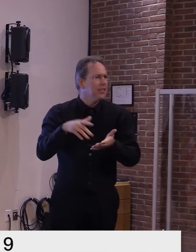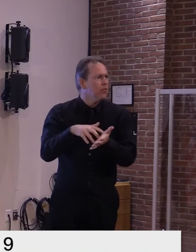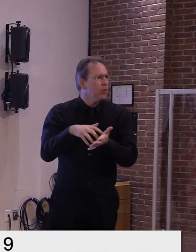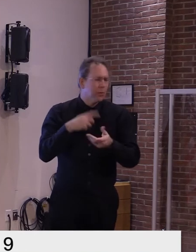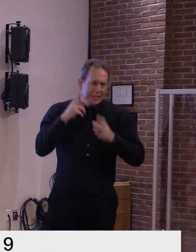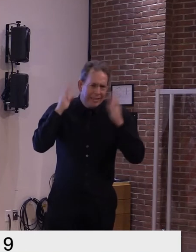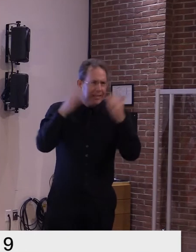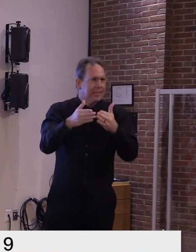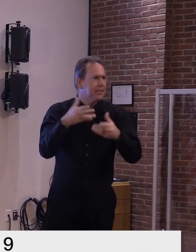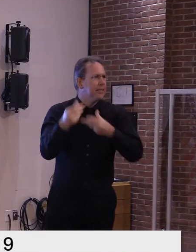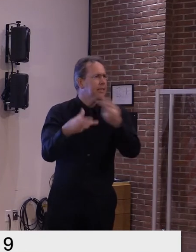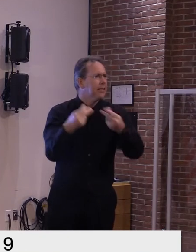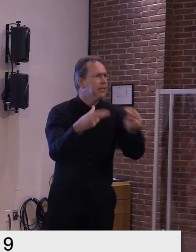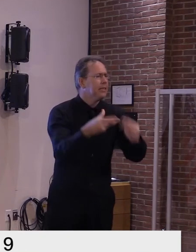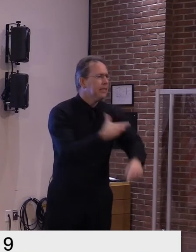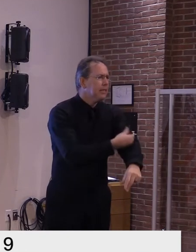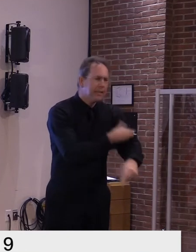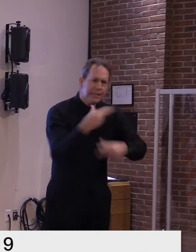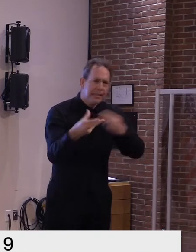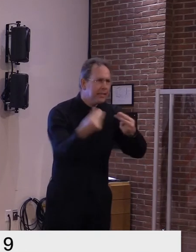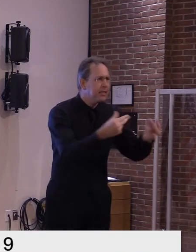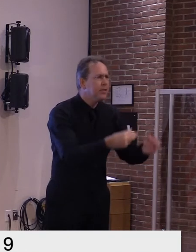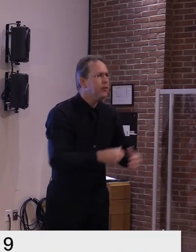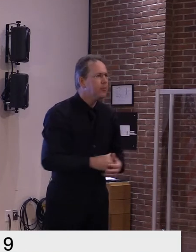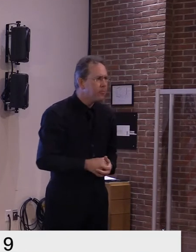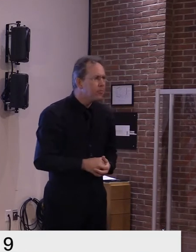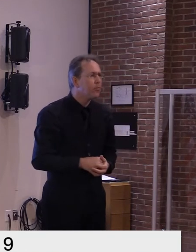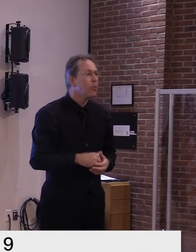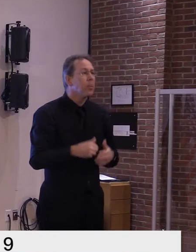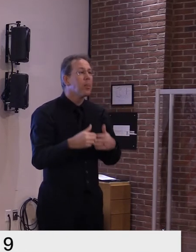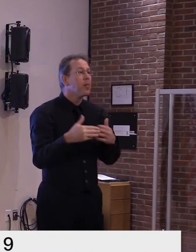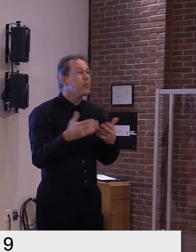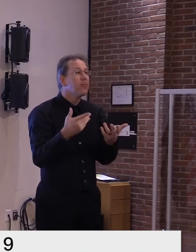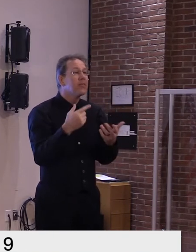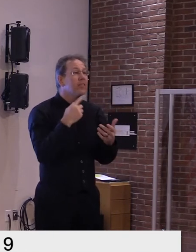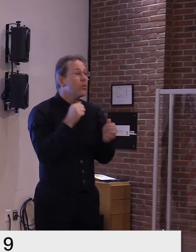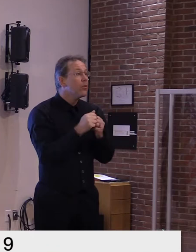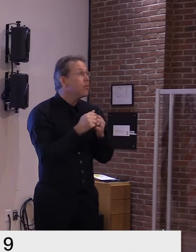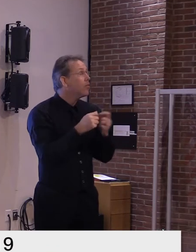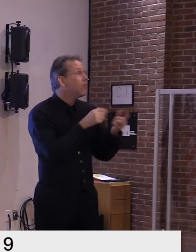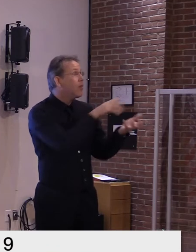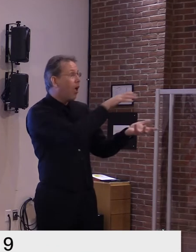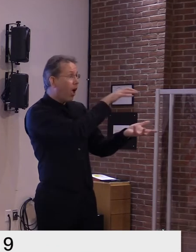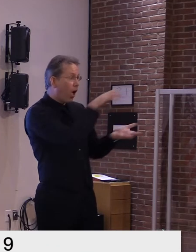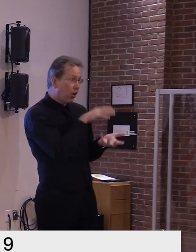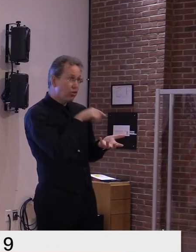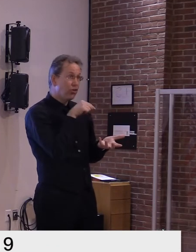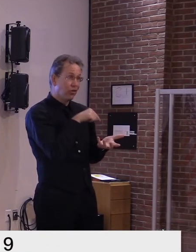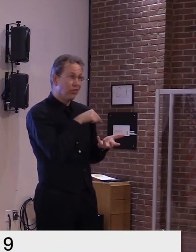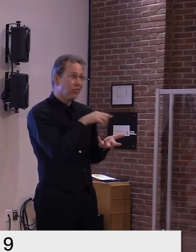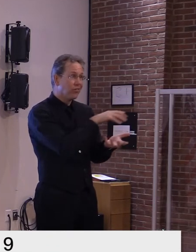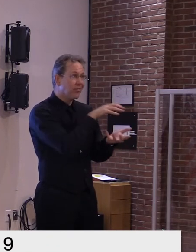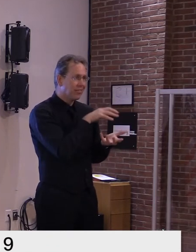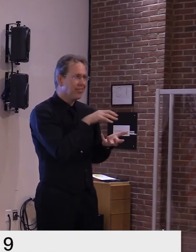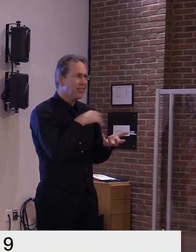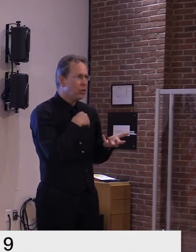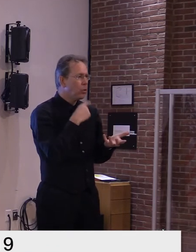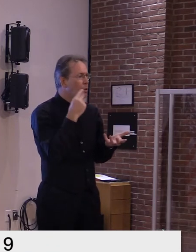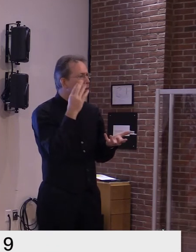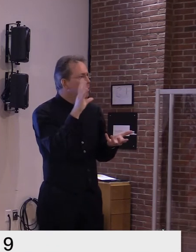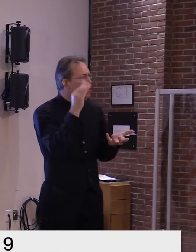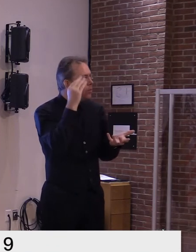possible. Even with the dosages that we're getting, just think about this. We're getting